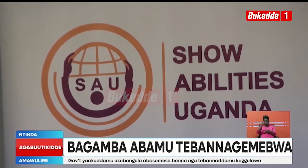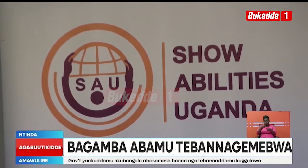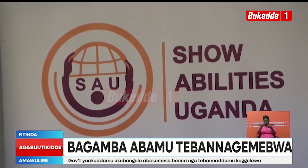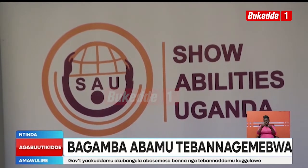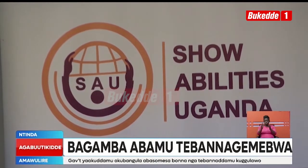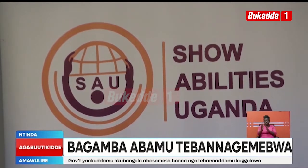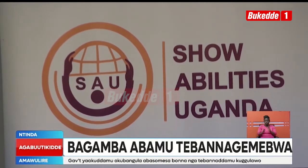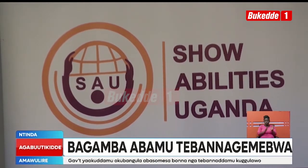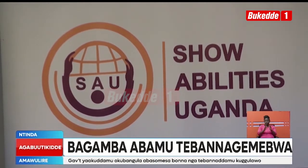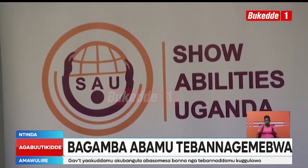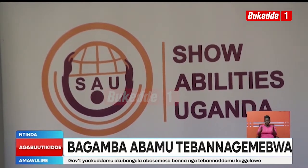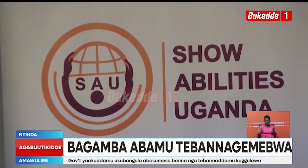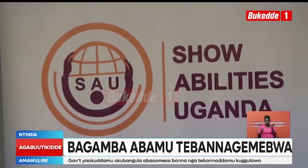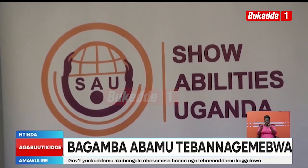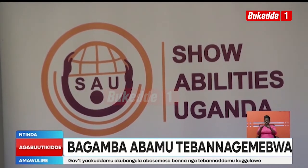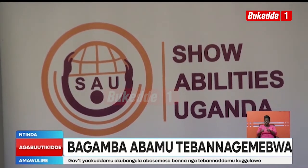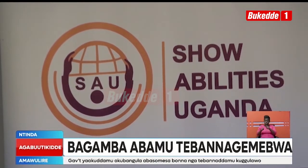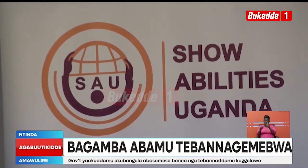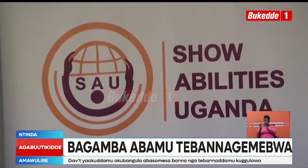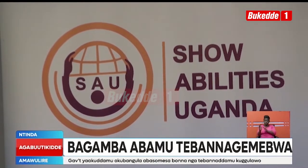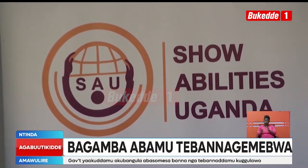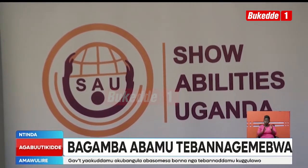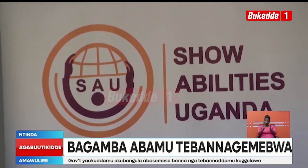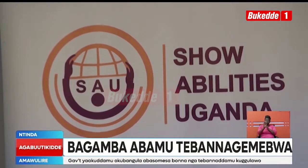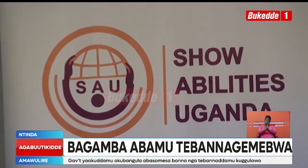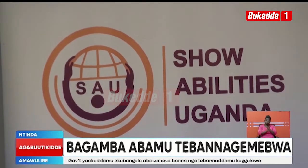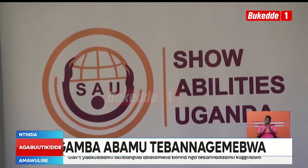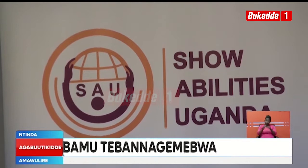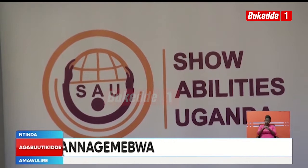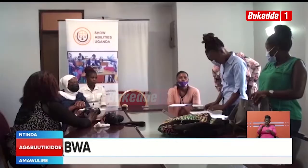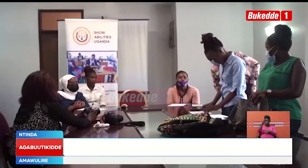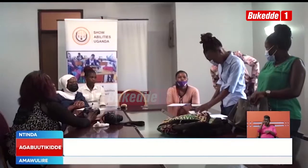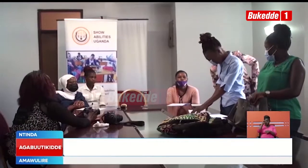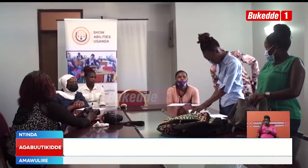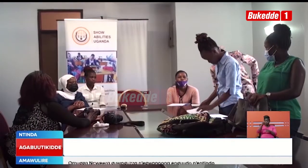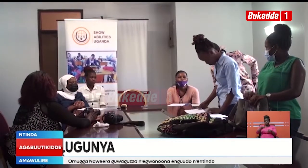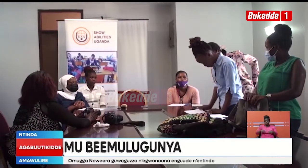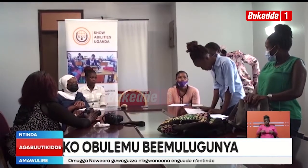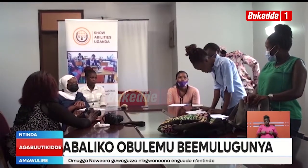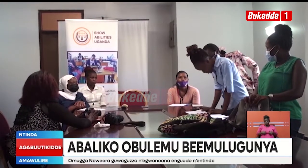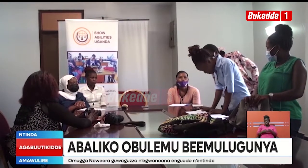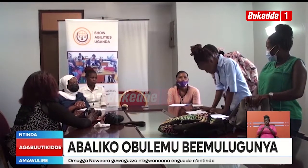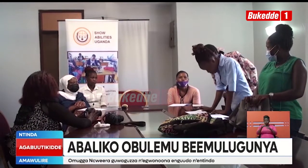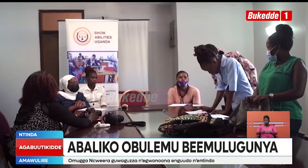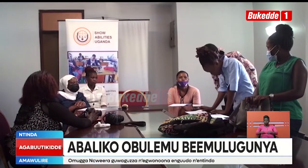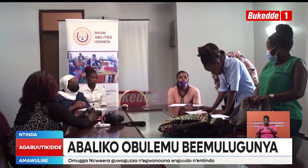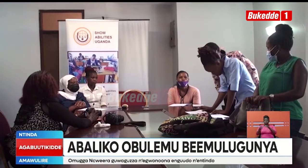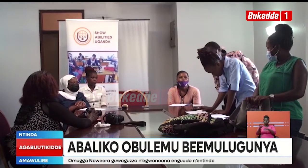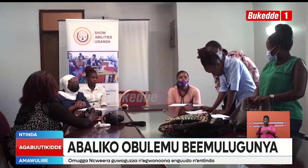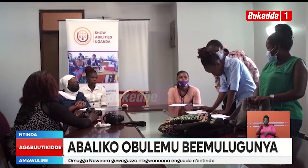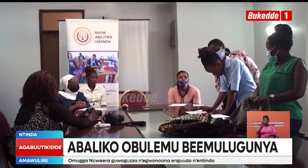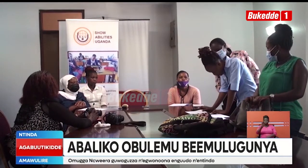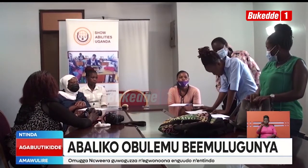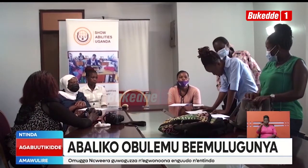I'm excited to good job. I'm excited to job. I I'm excited to have a good